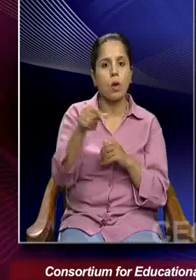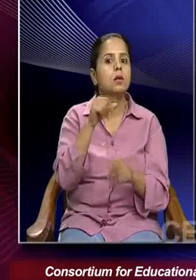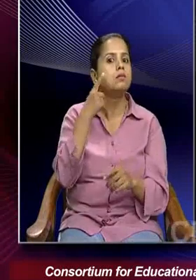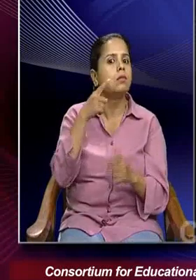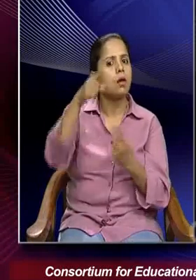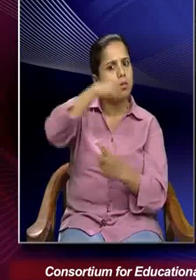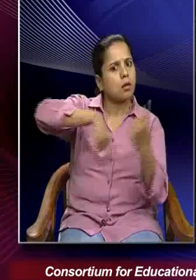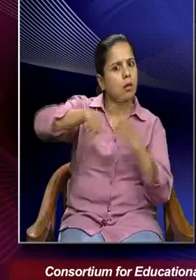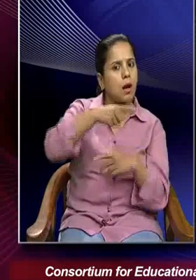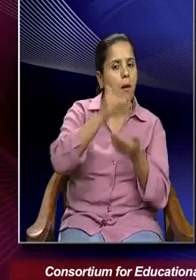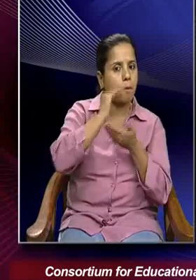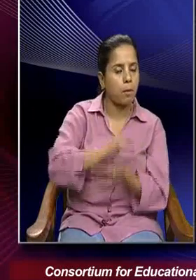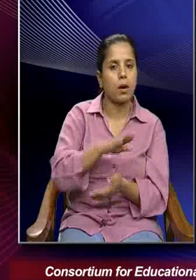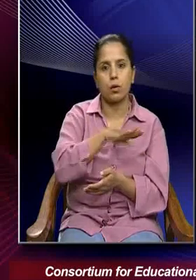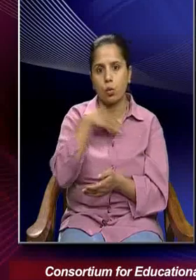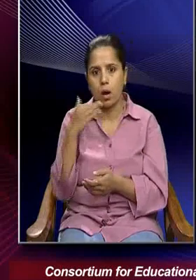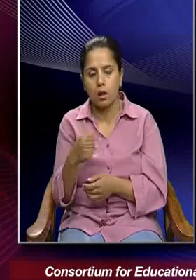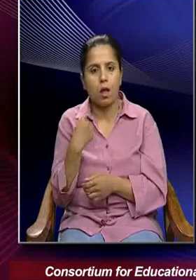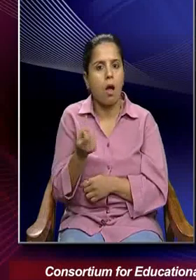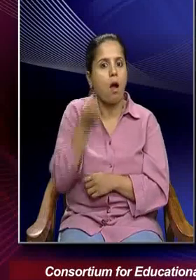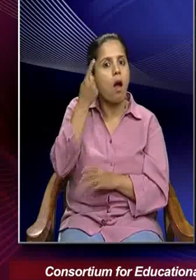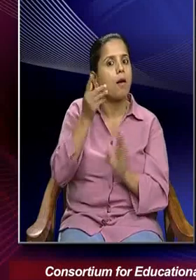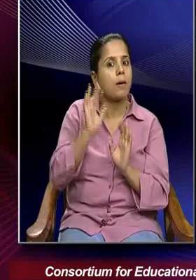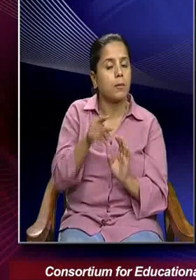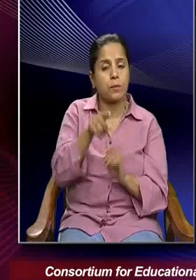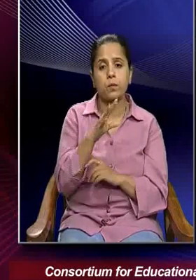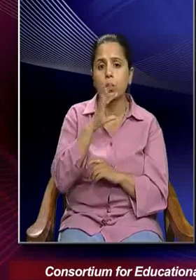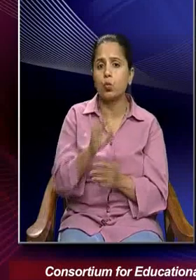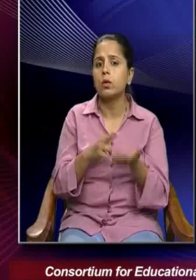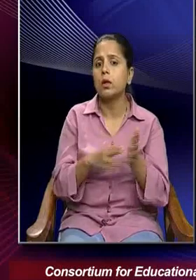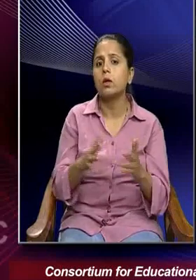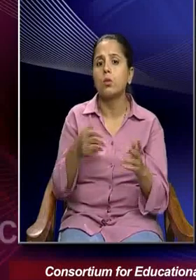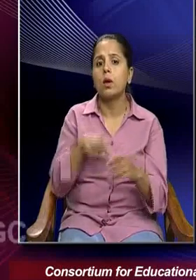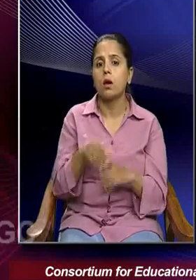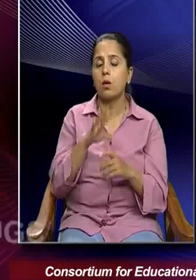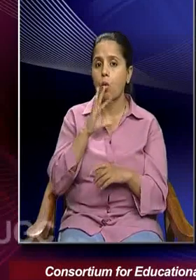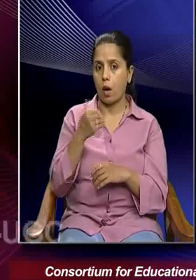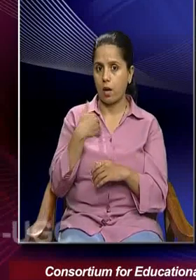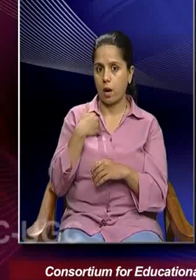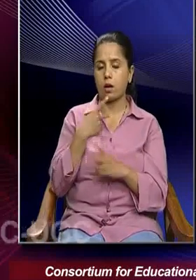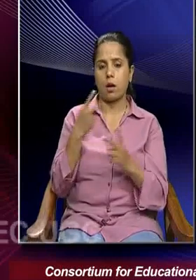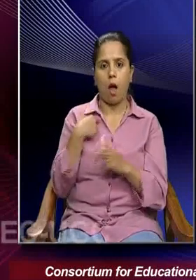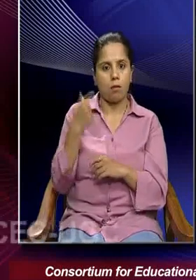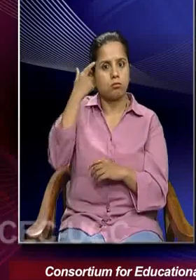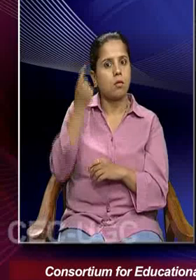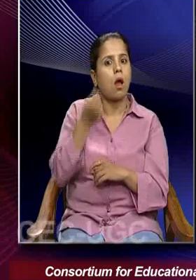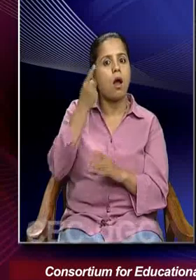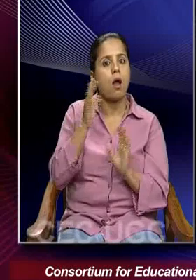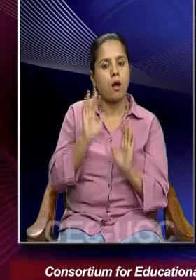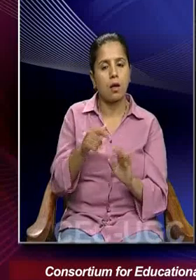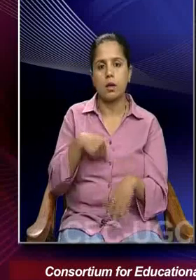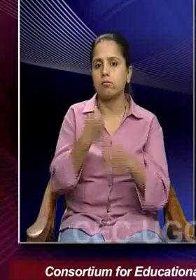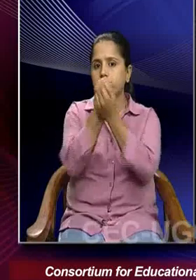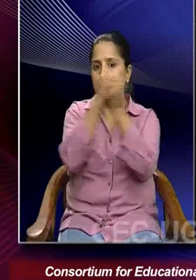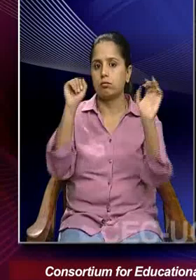of birth and death and realizes the true nature as pure consciousness. It is the state of